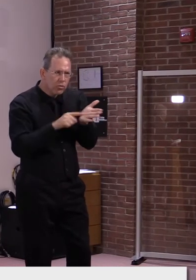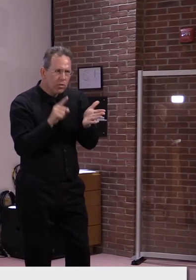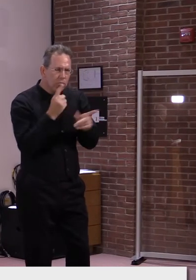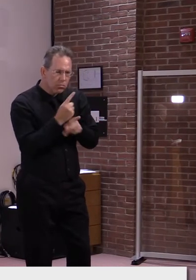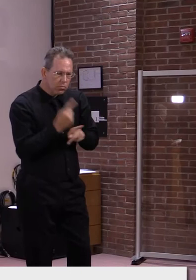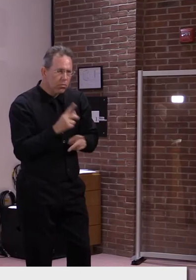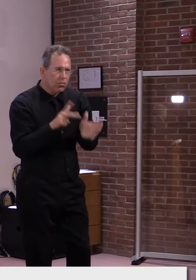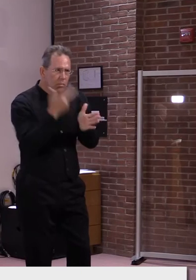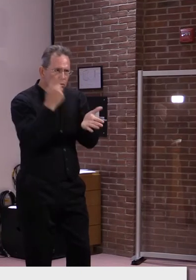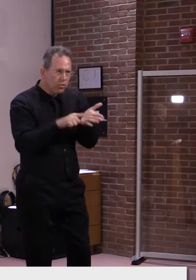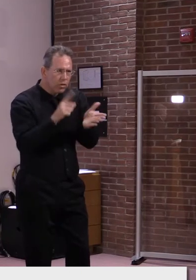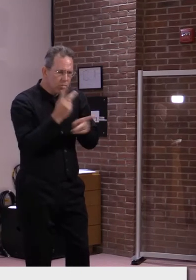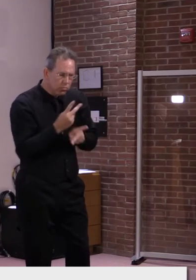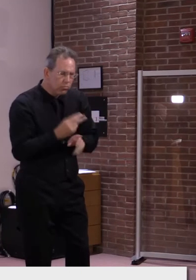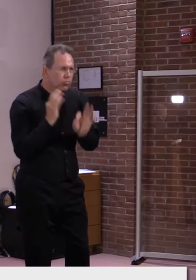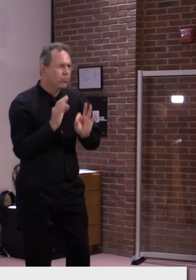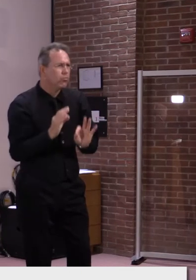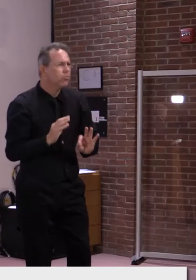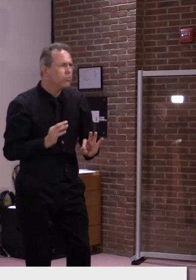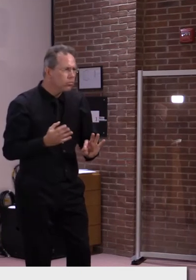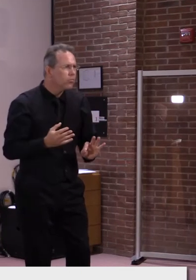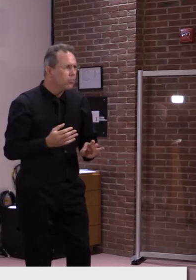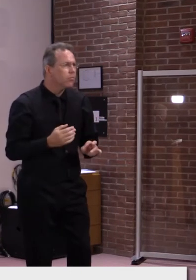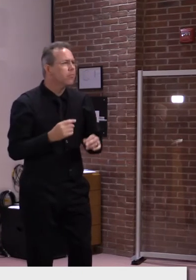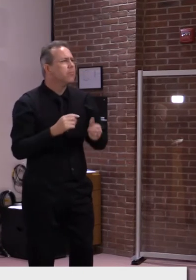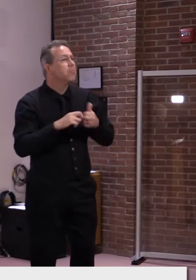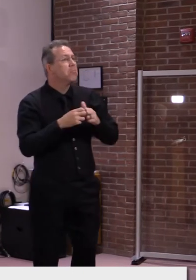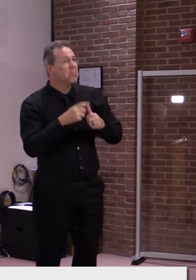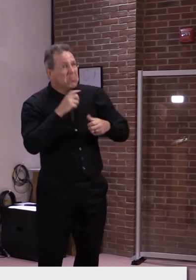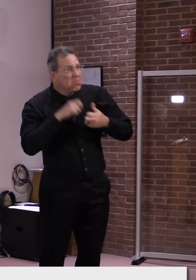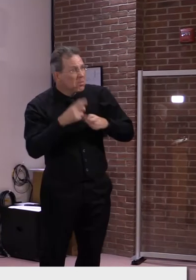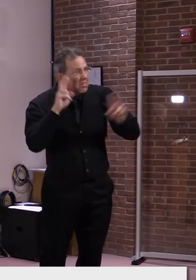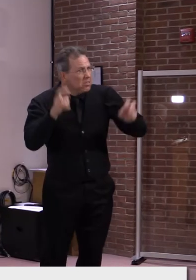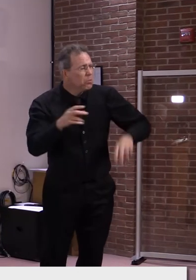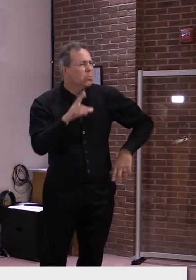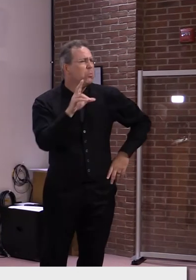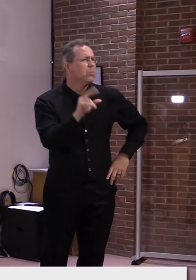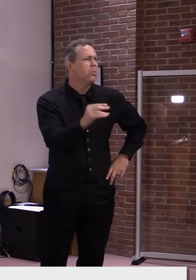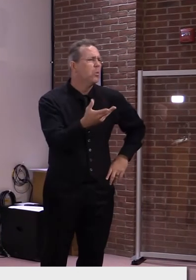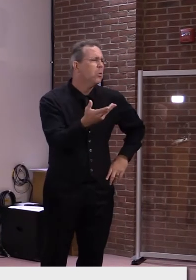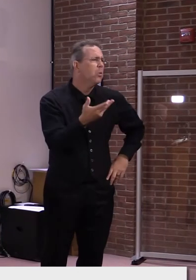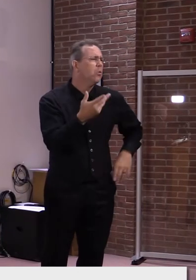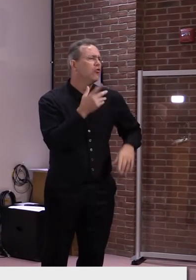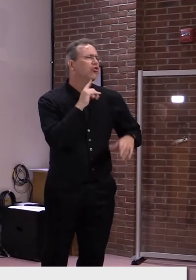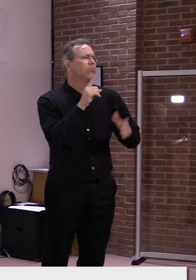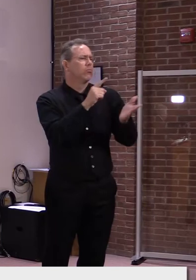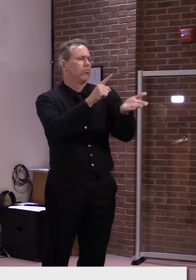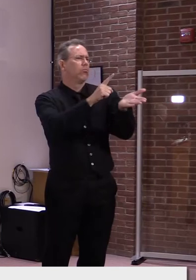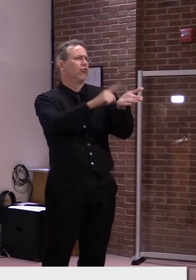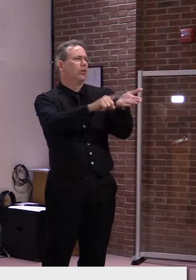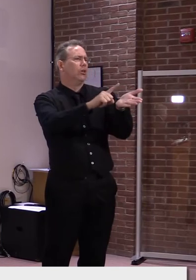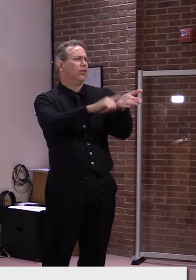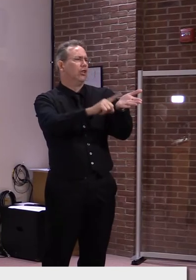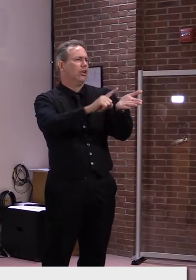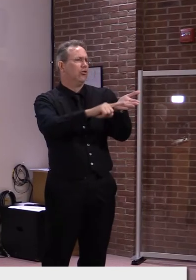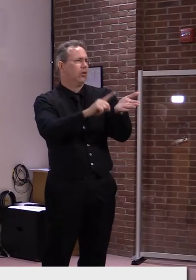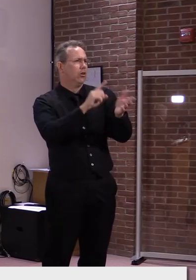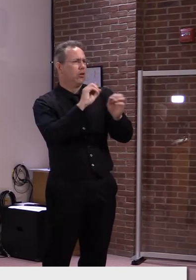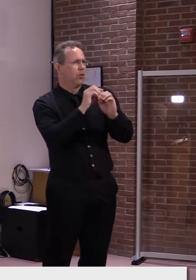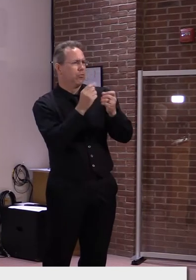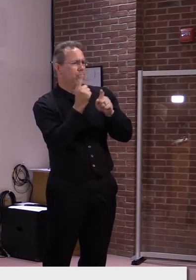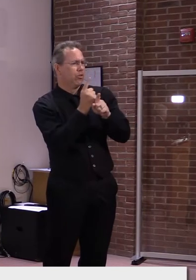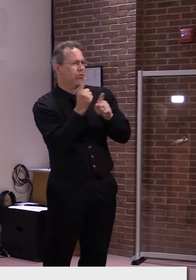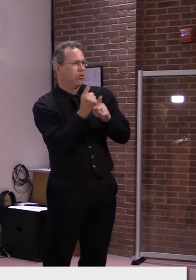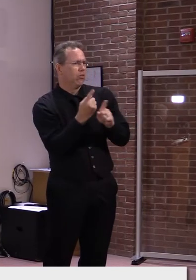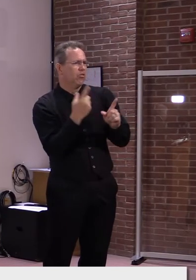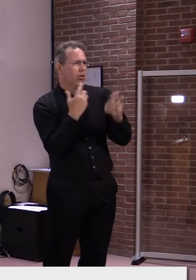it isn't a new issue. We're just looking a lot closer as we move forward. We think we've got everything, as the governor had mentioned.